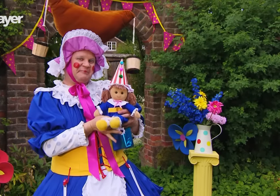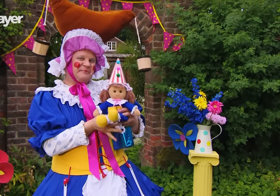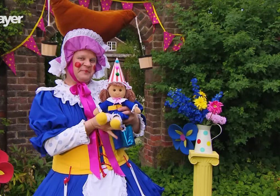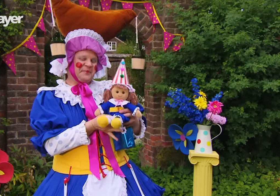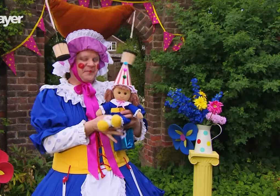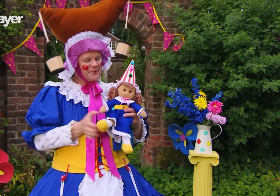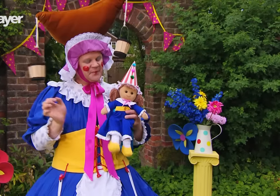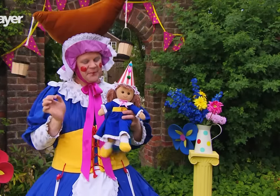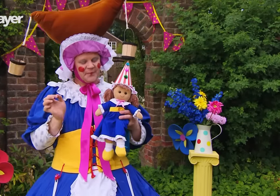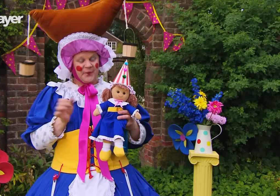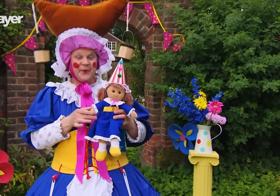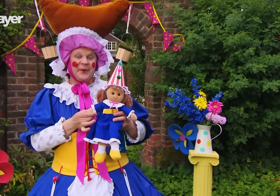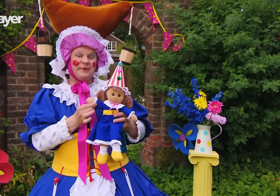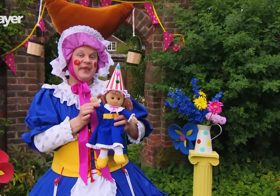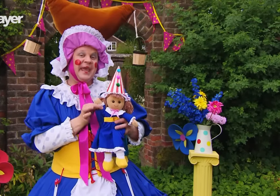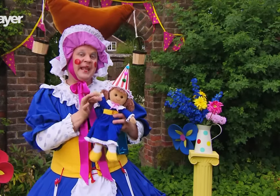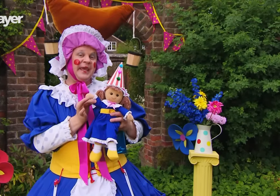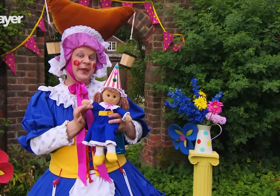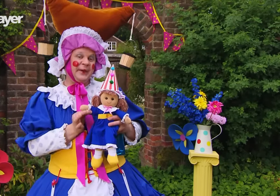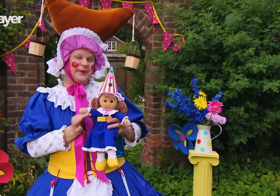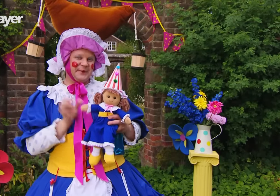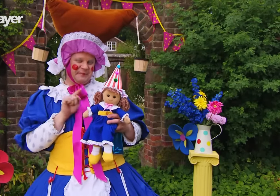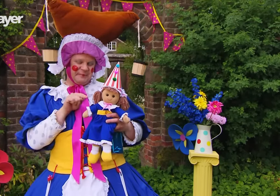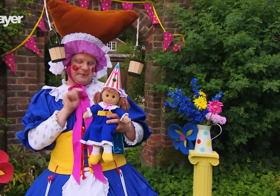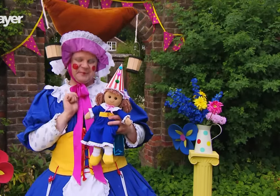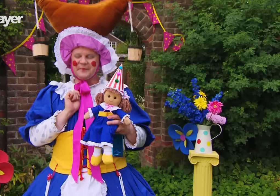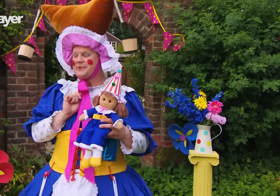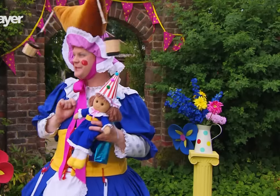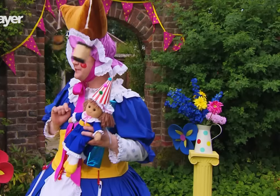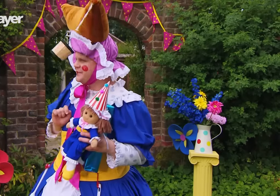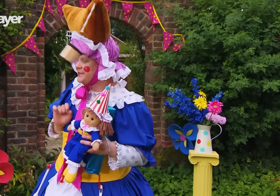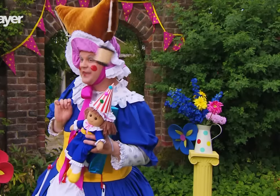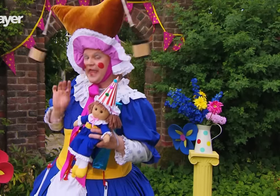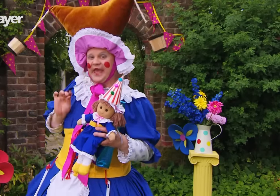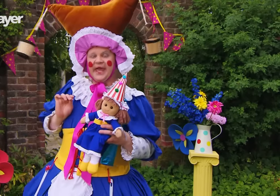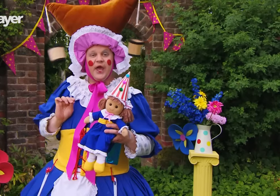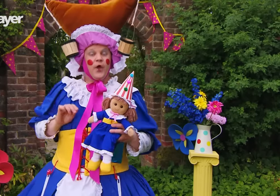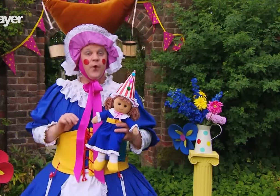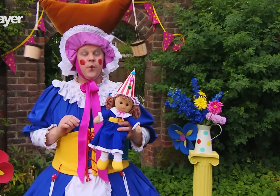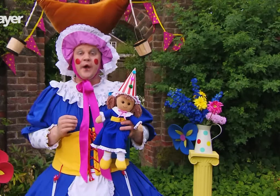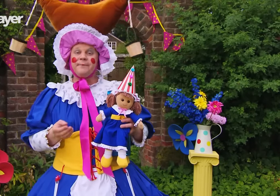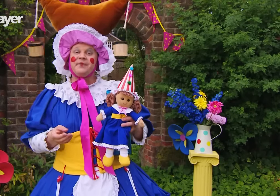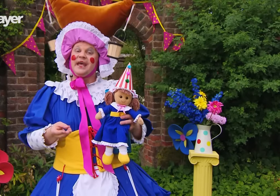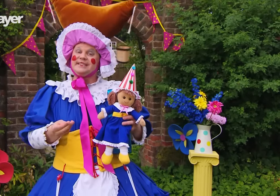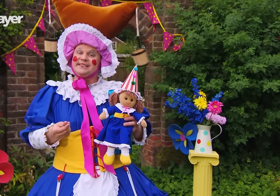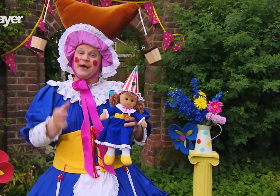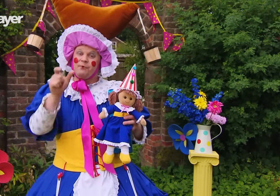Hello, Polly Dolly. Hello. Whose birthday is it, Aunt Polly? Oh,